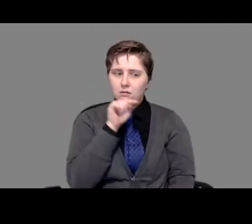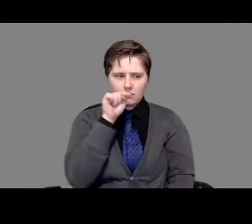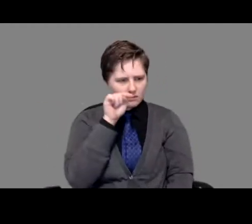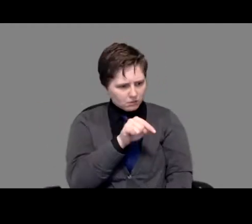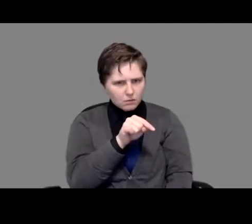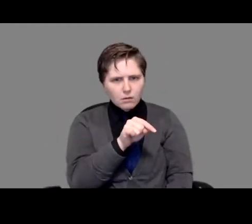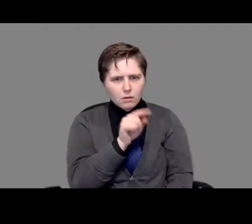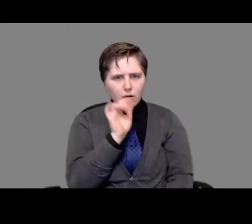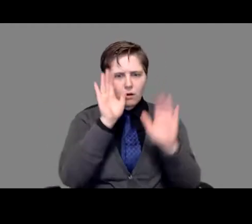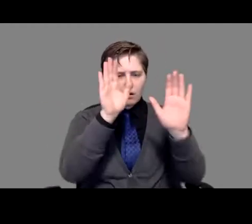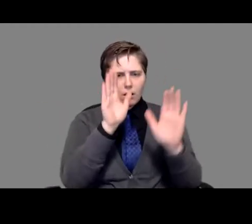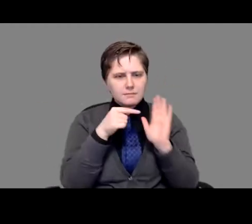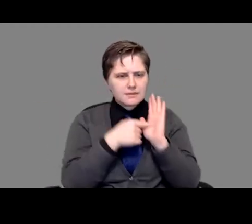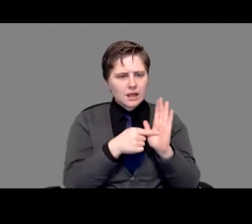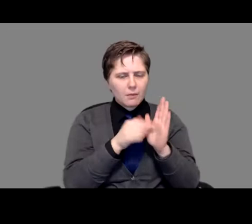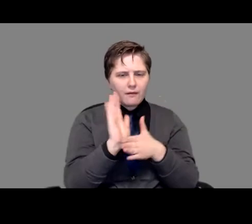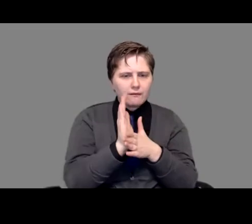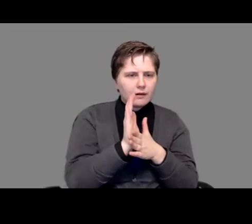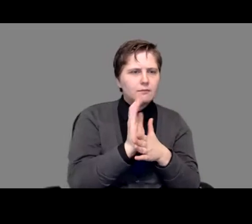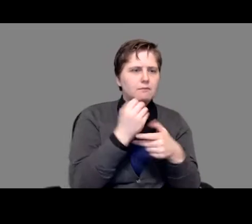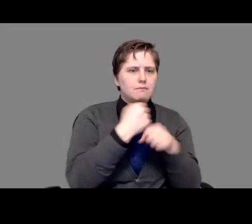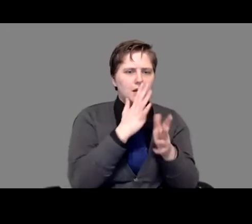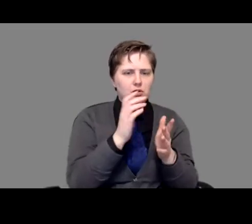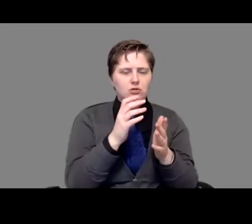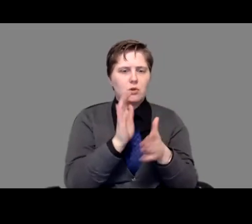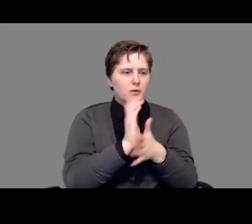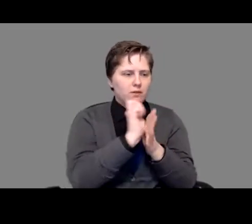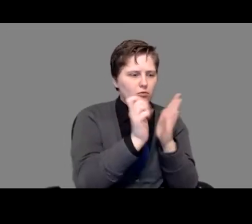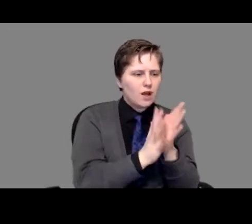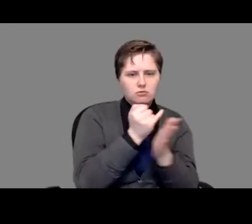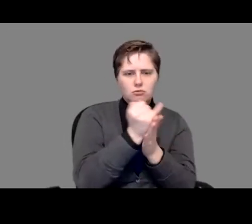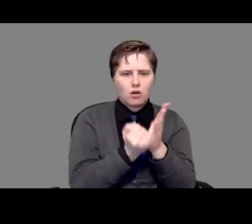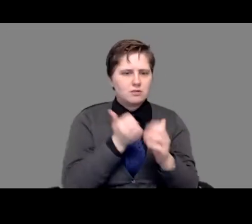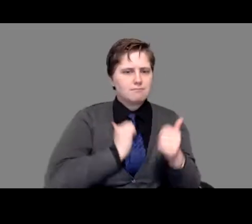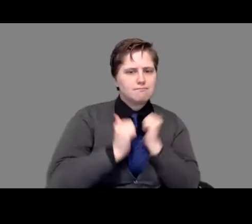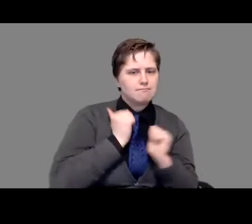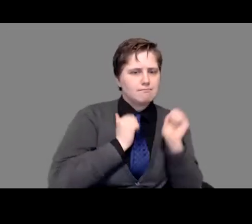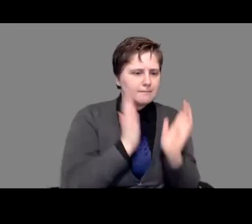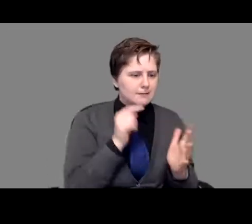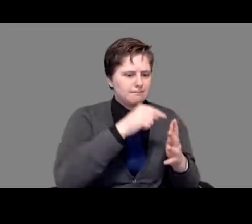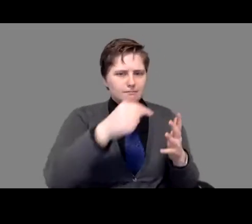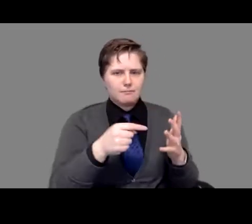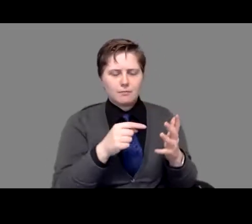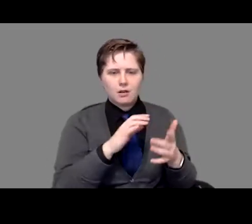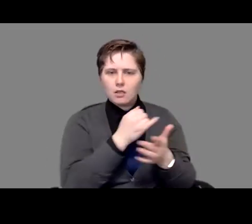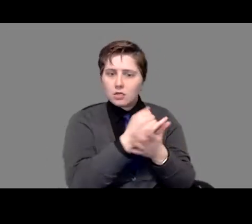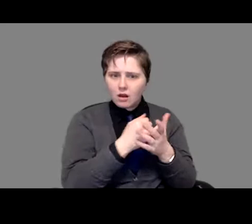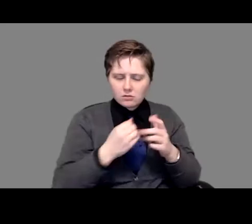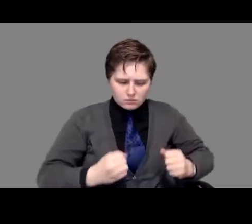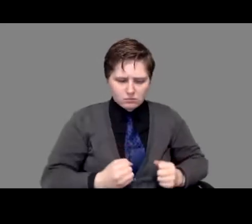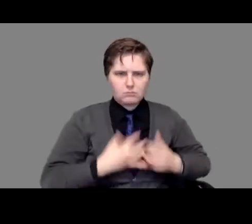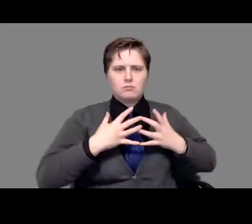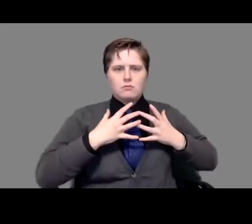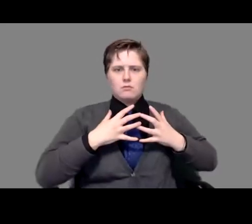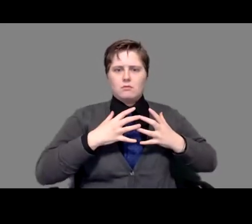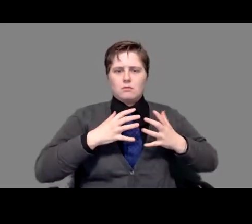of filmmakers and screenwriters and artists and actors bringing the arts alive in a